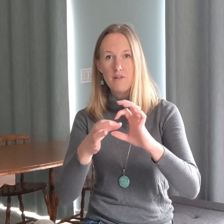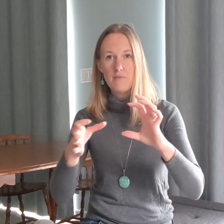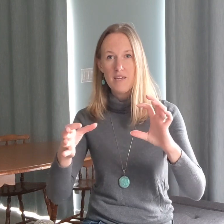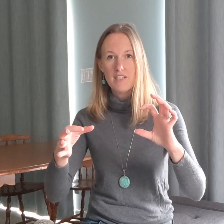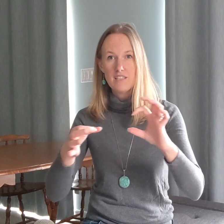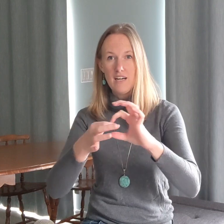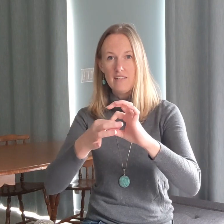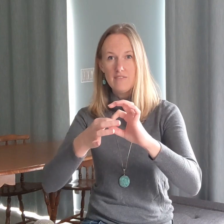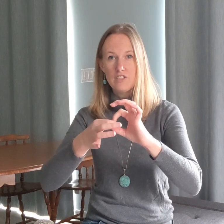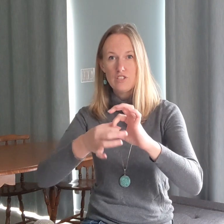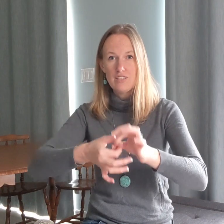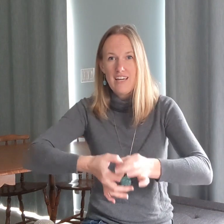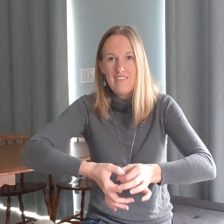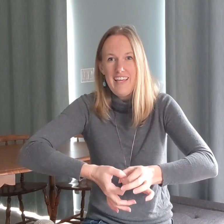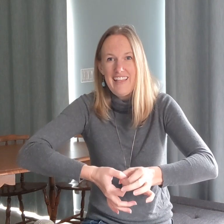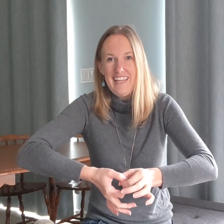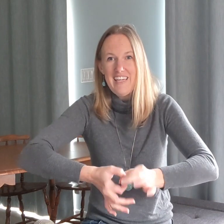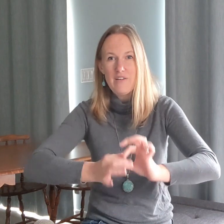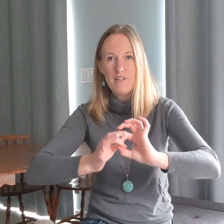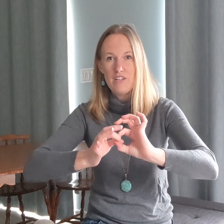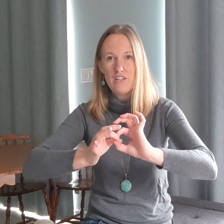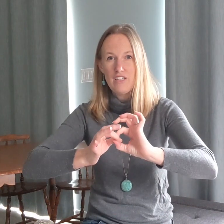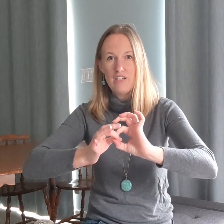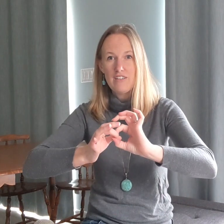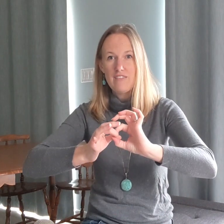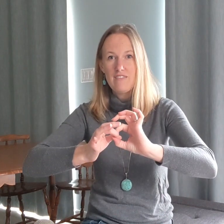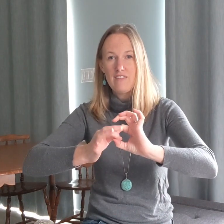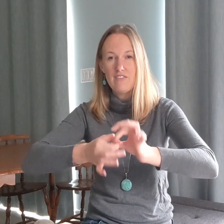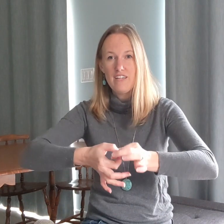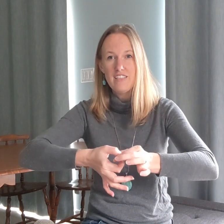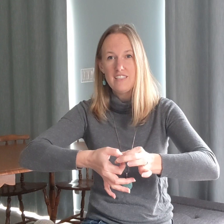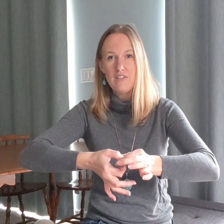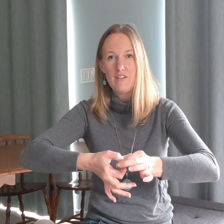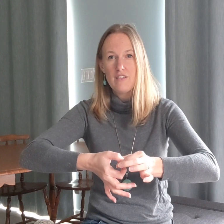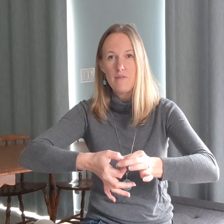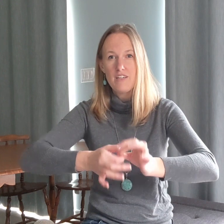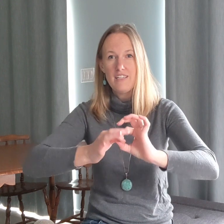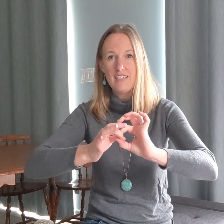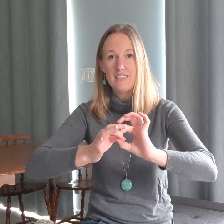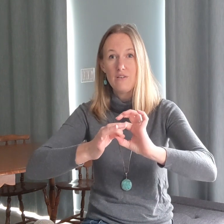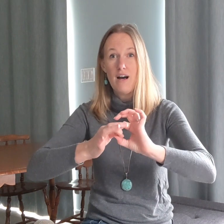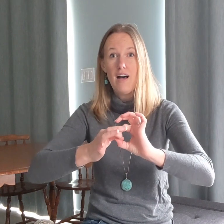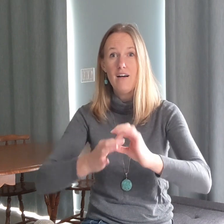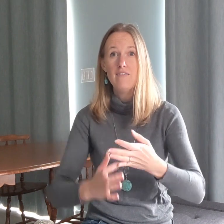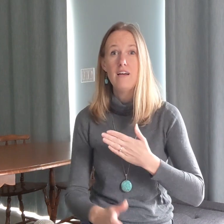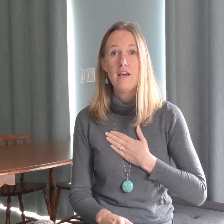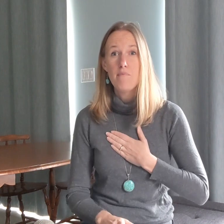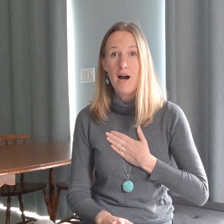when you make kind of like a link with your your fingers there it's your thumb and your index so of my